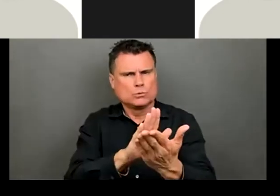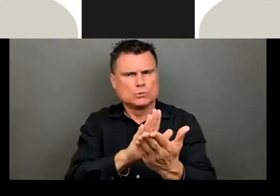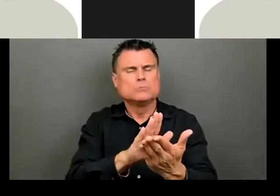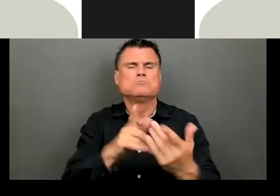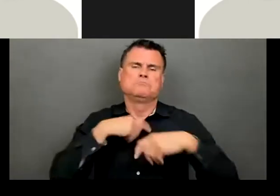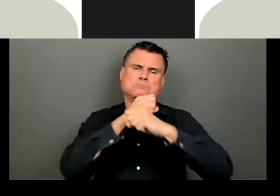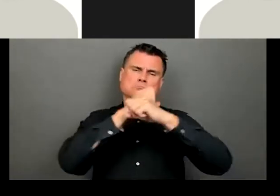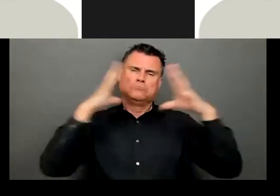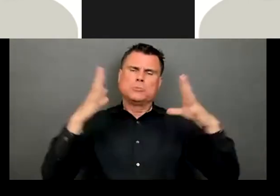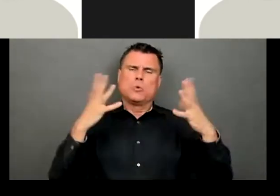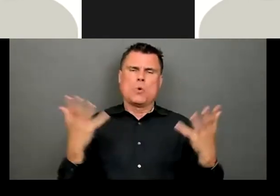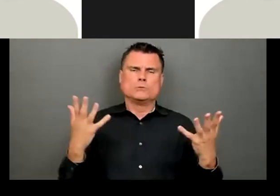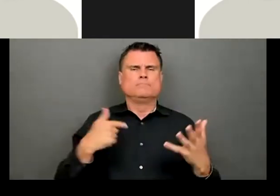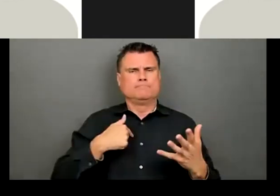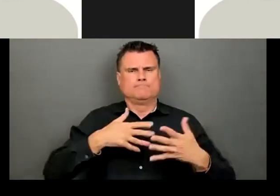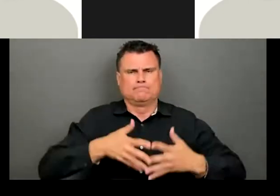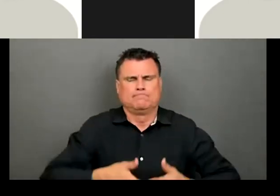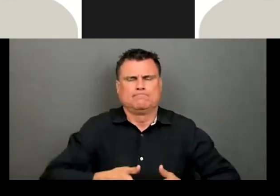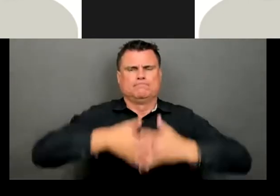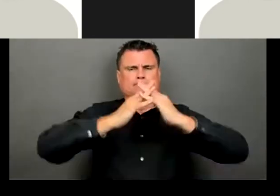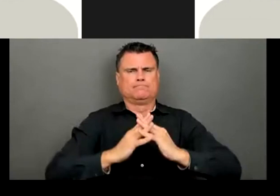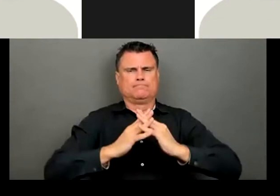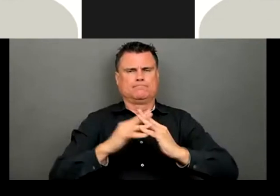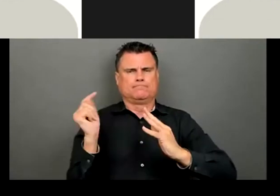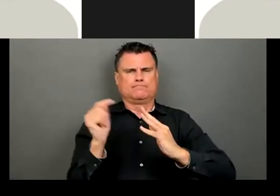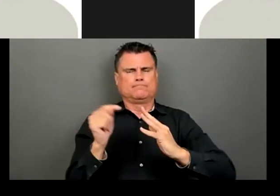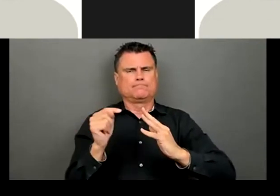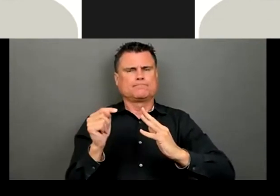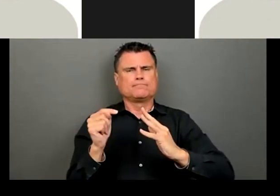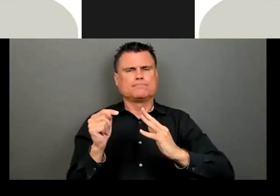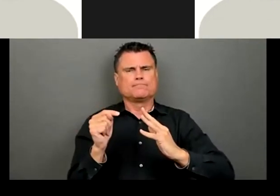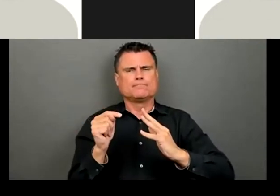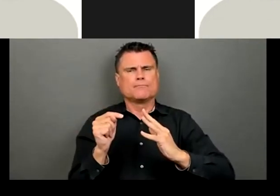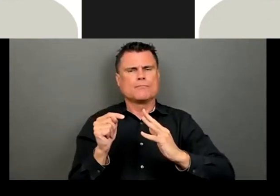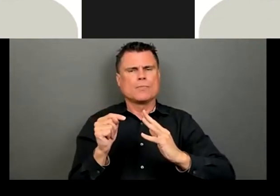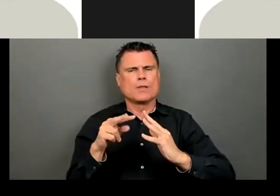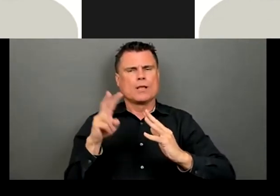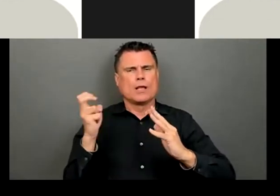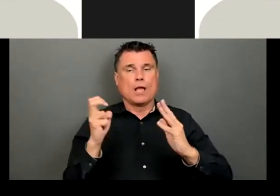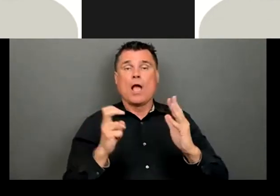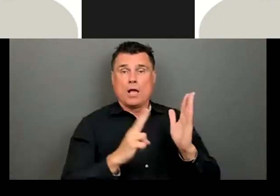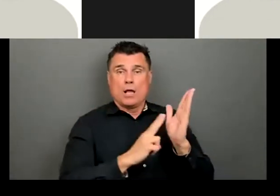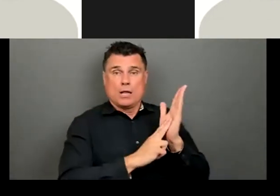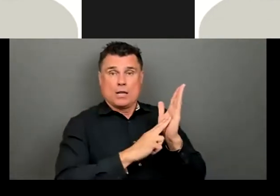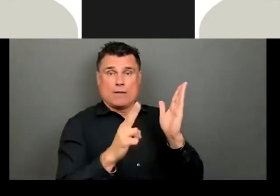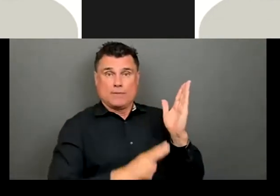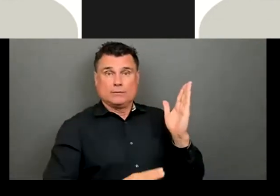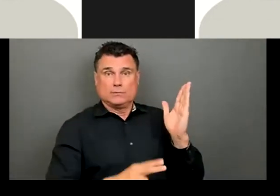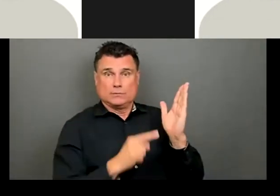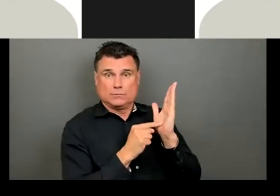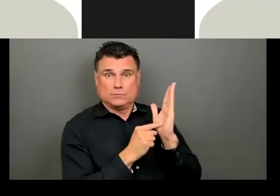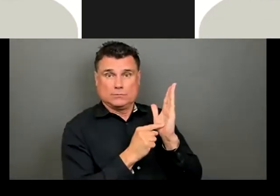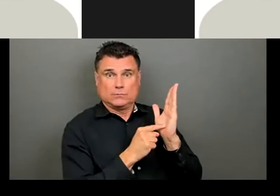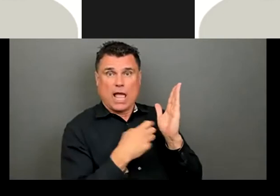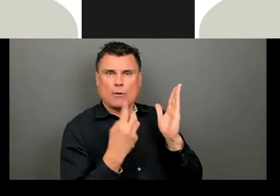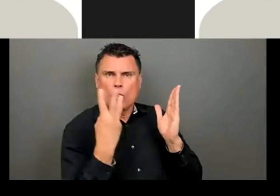called the Humanitarian Connectivity Charter, which the GSMA set up in 2015. It's a set of three principles